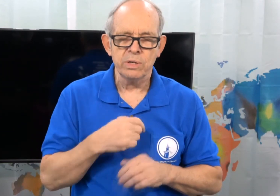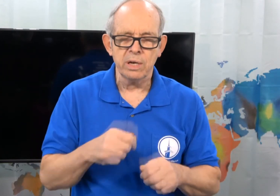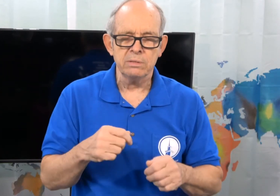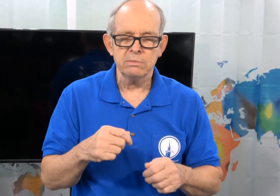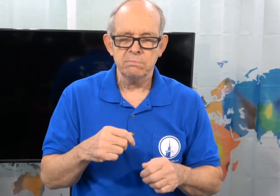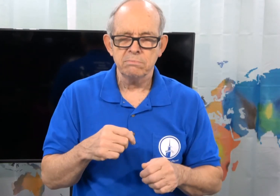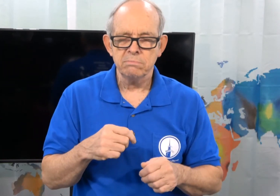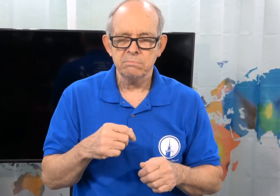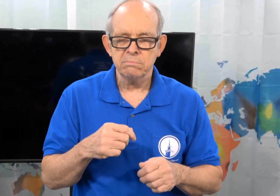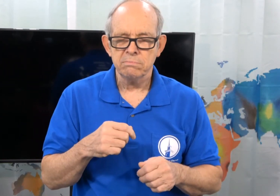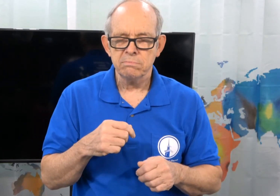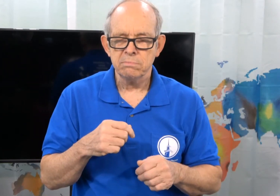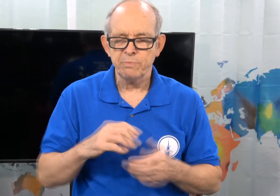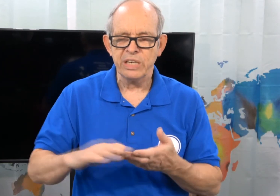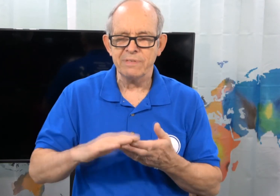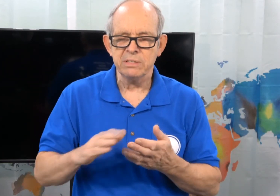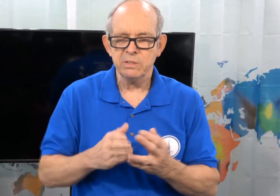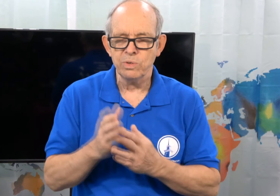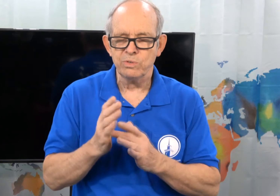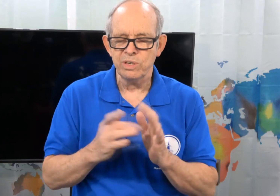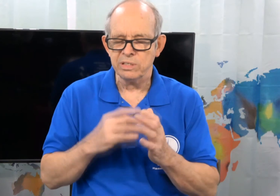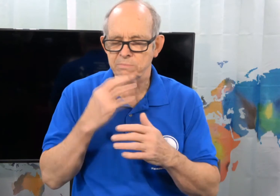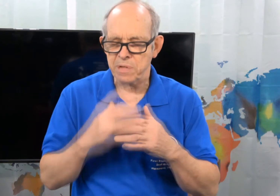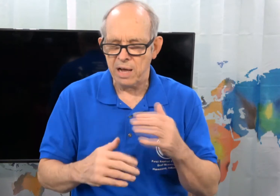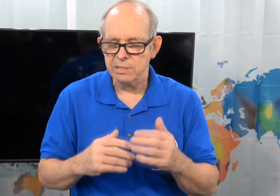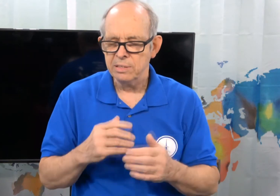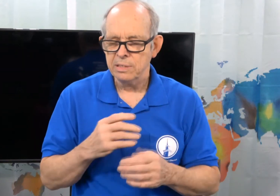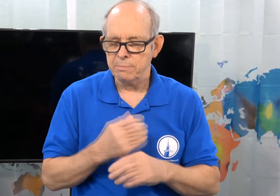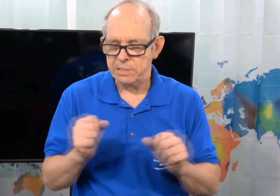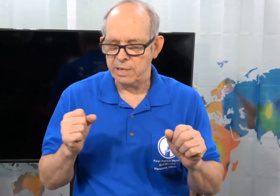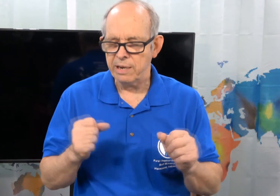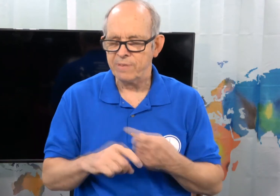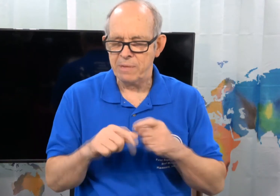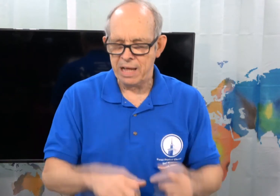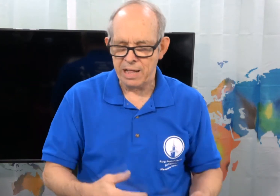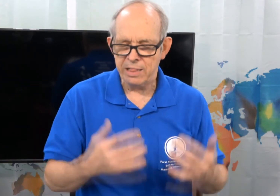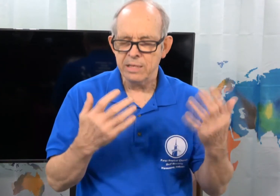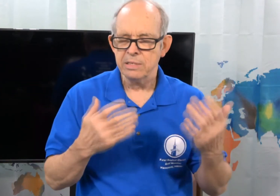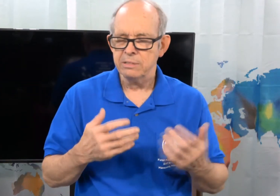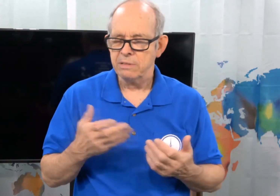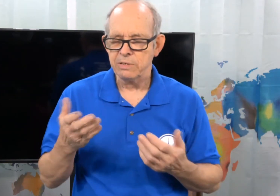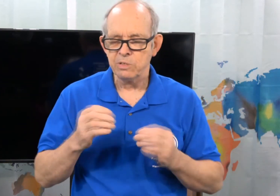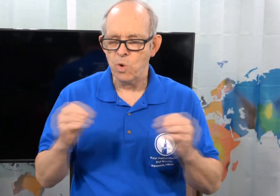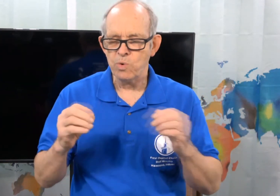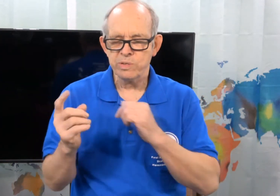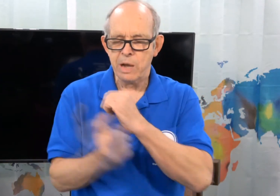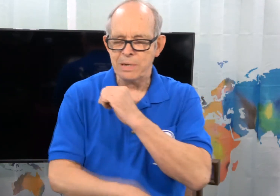can forgive these pieces of blood and be saved from hell. There is no